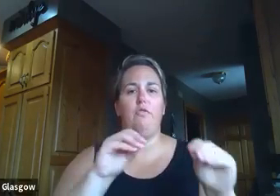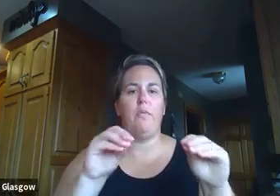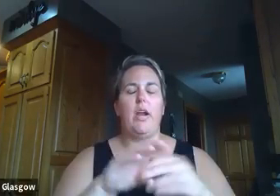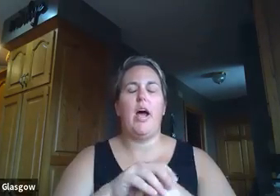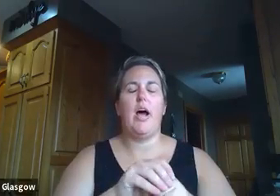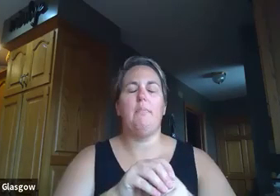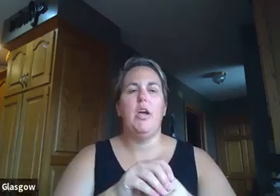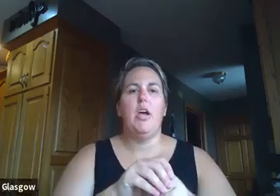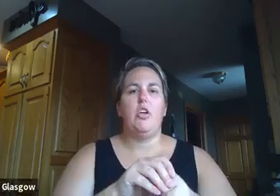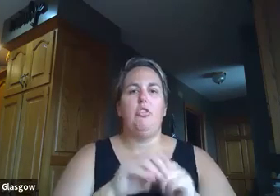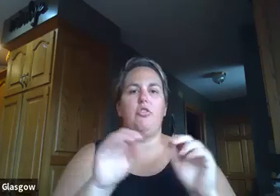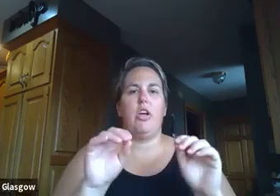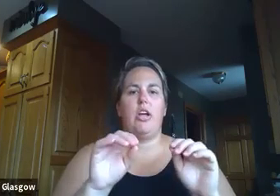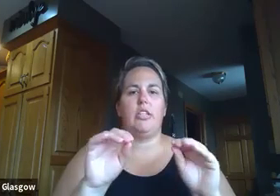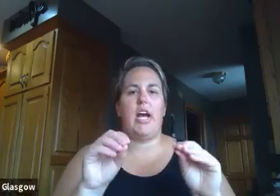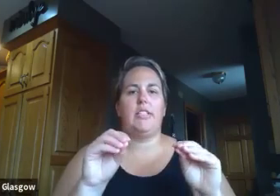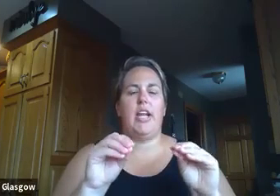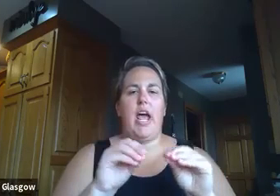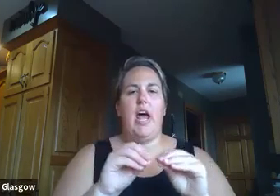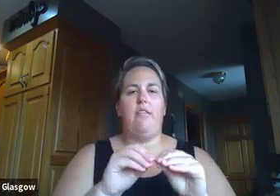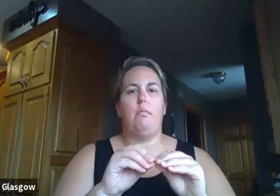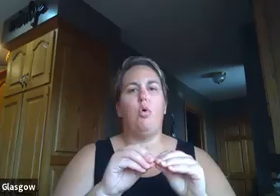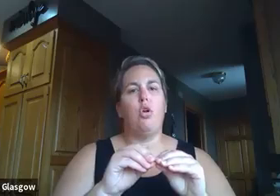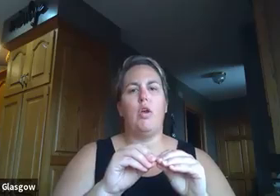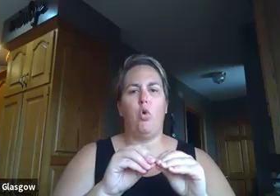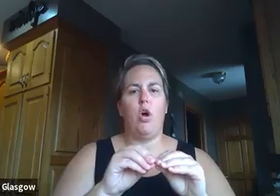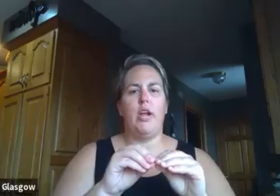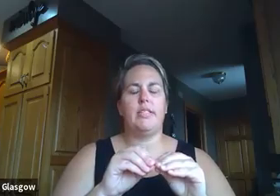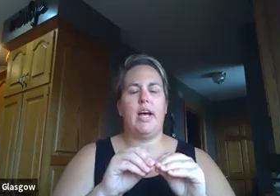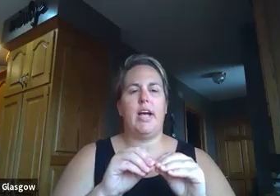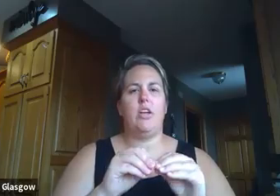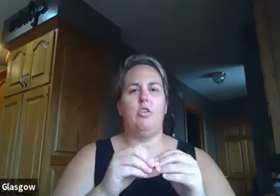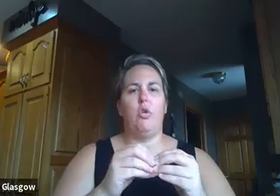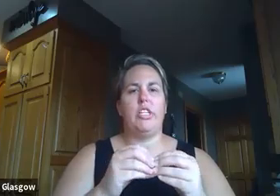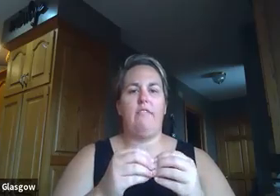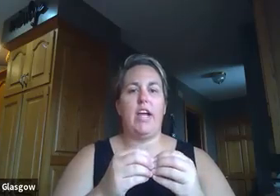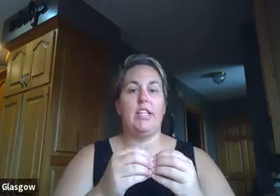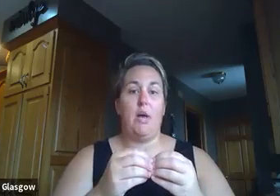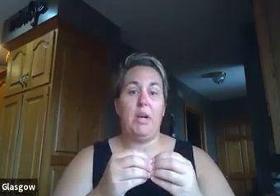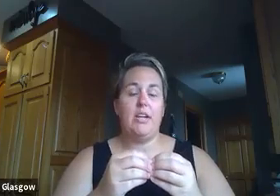movement. You usually, signs that have more than one sign, you always have a dominant